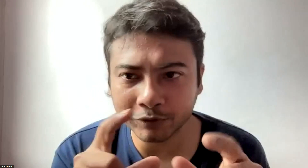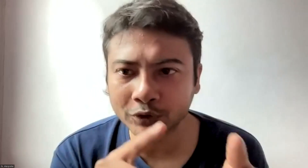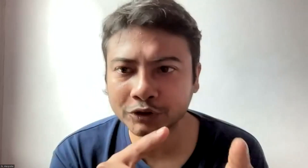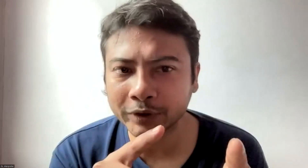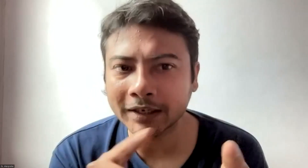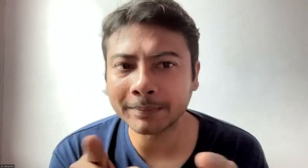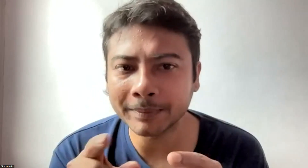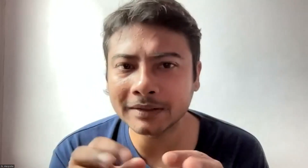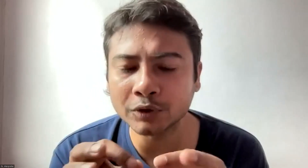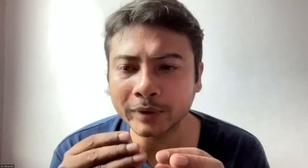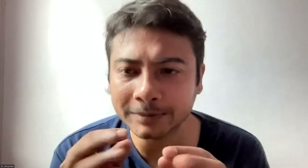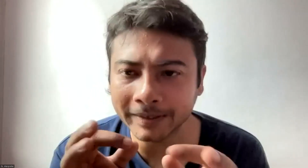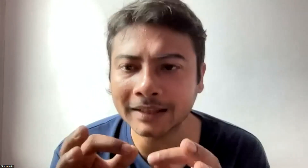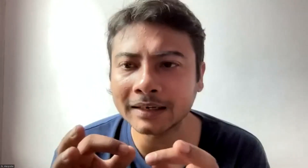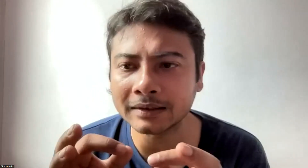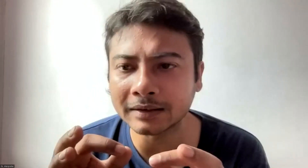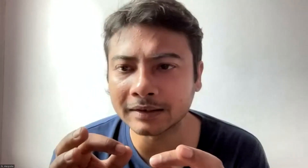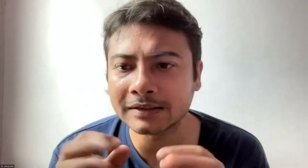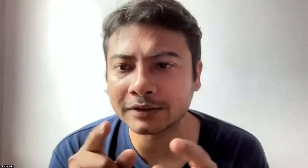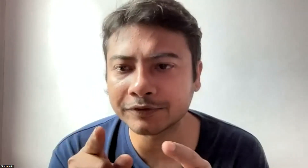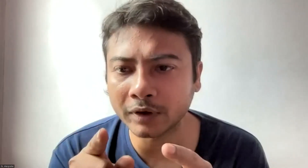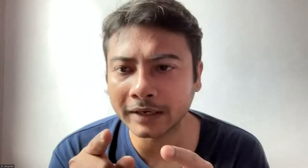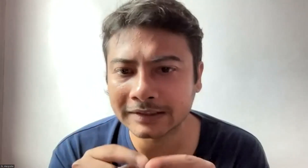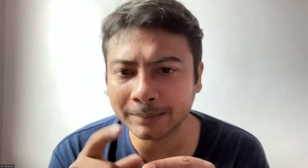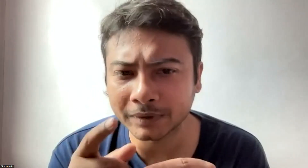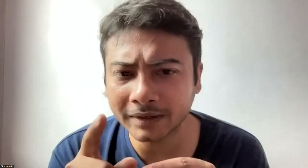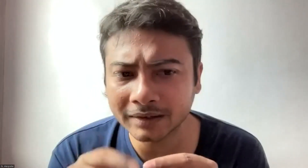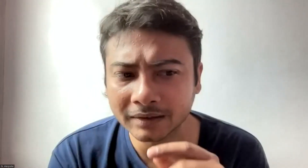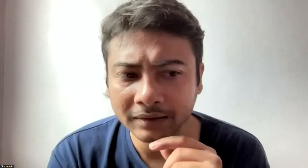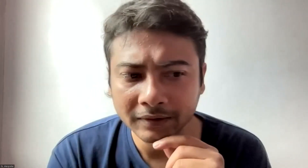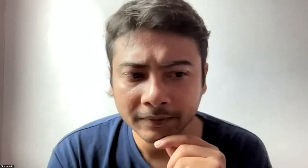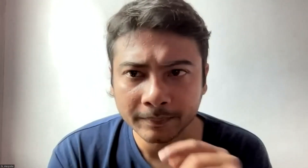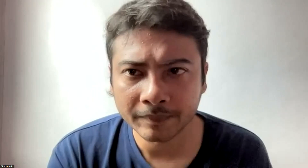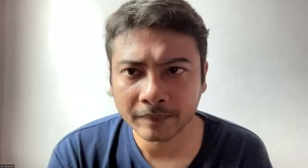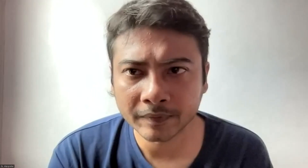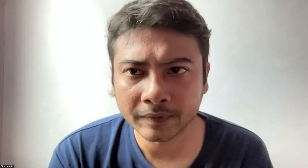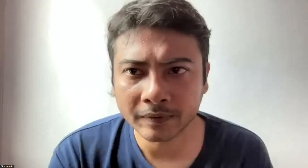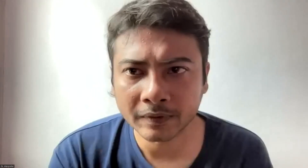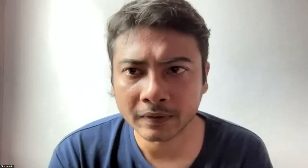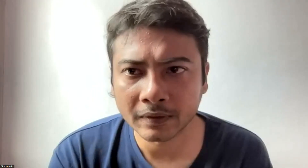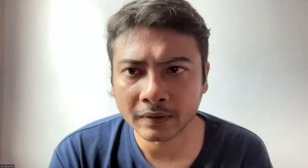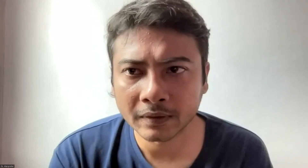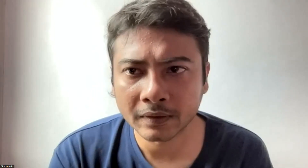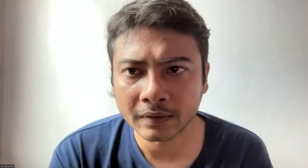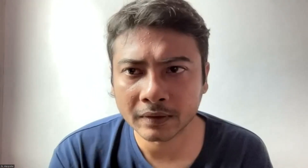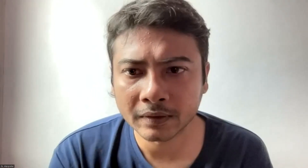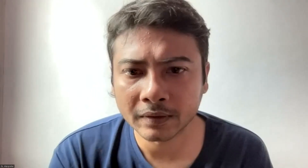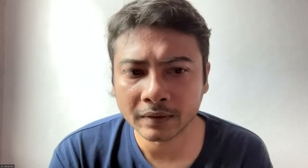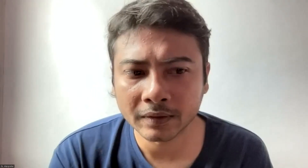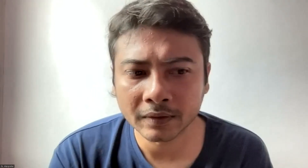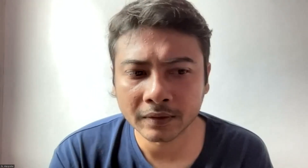us, but the photo is showing that. Maybe it's good to explain that it is Right. just I for did an it in the example. last session. I did it in the last session. I'll do it